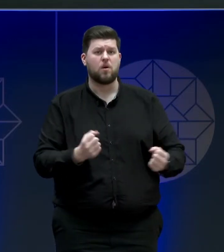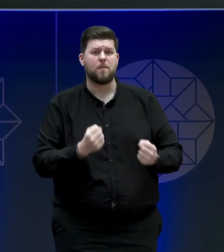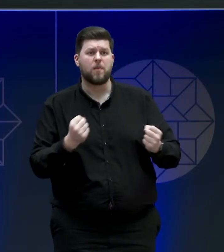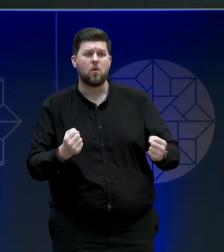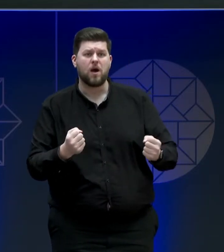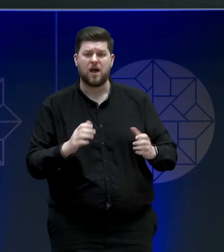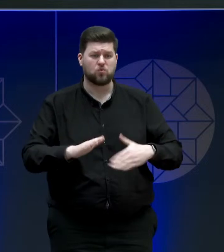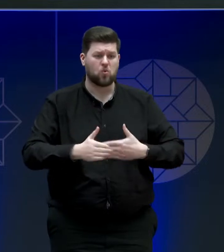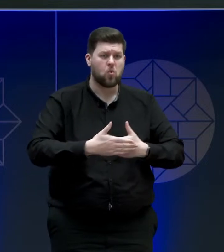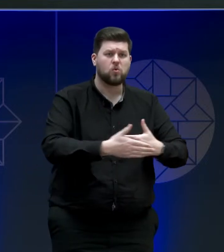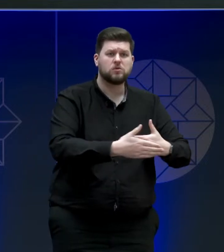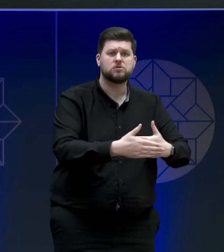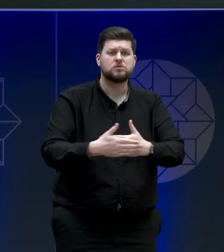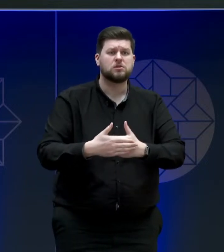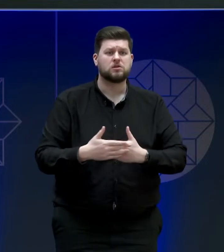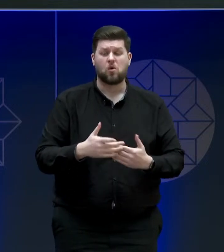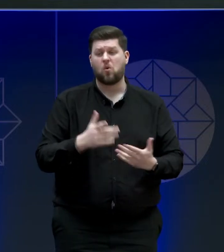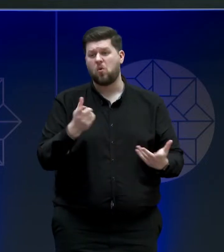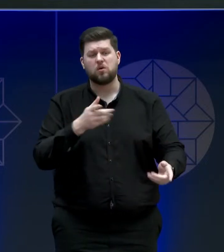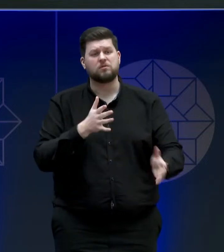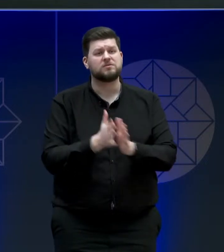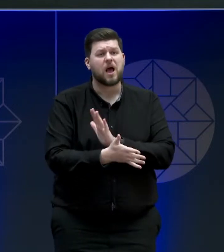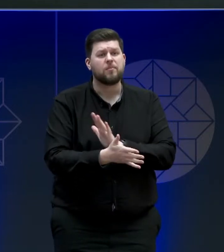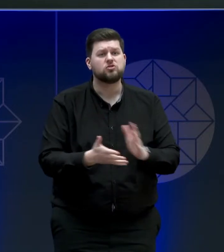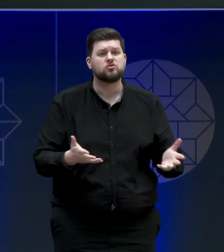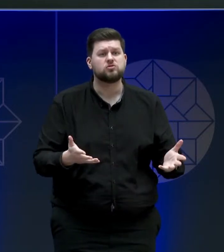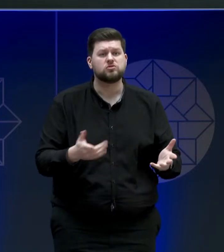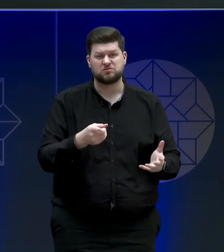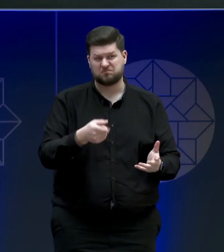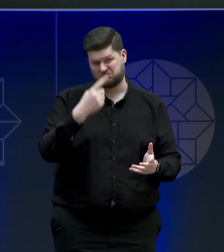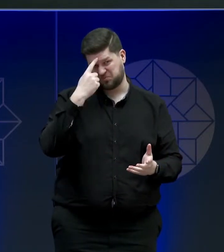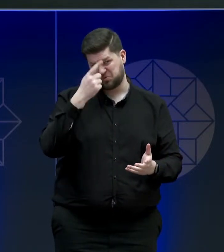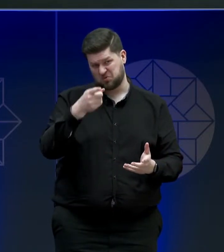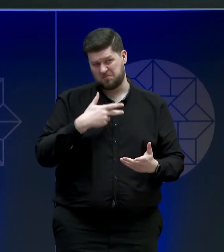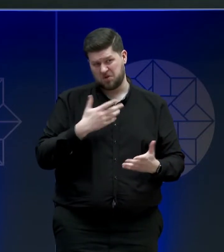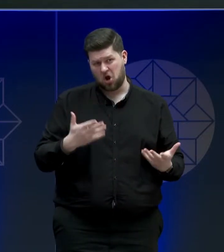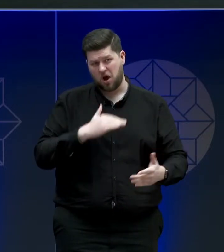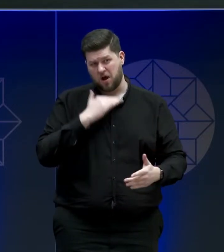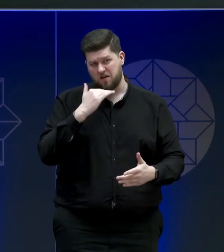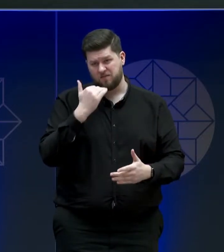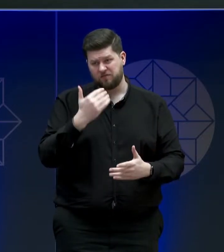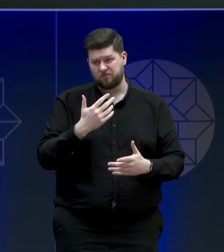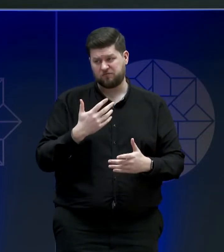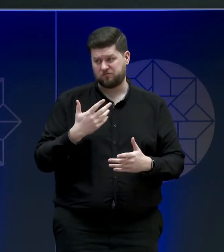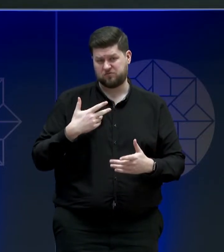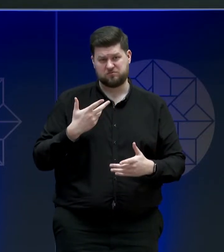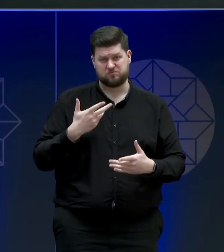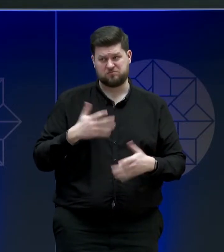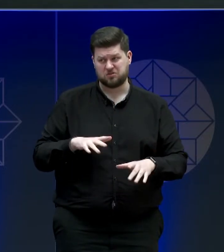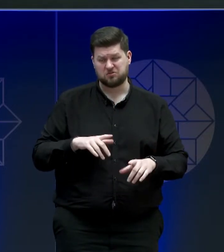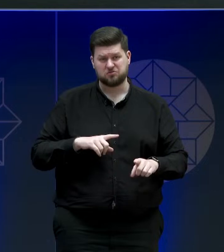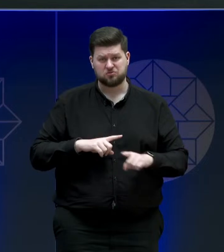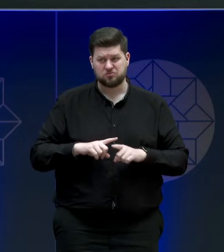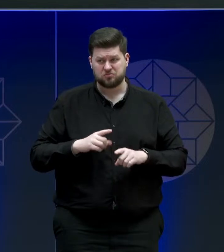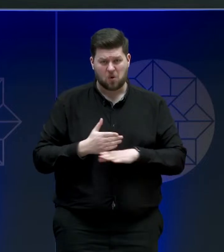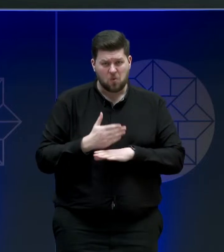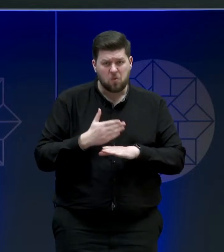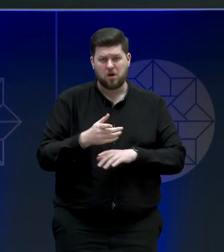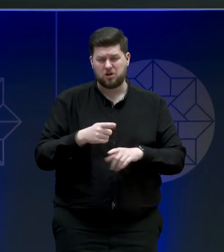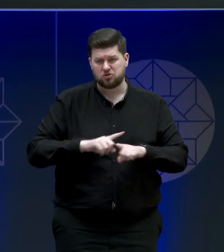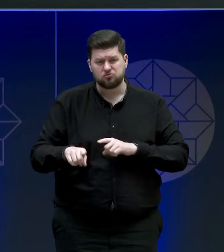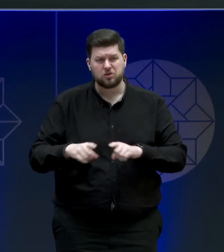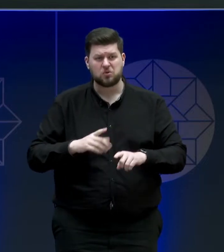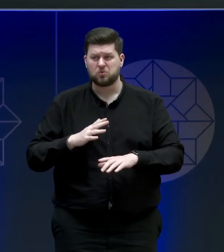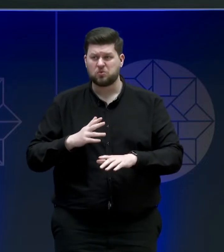just wondered if you thought that there's been enough done to restore power quickly enough, and if there's any support that the